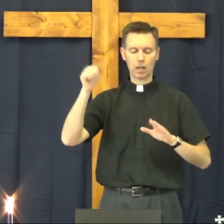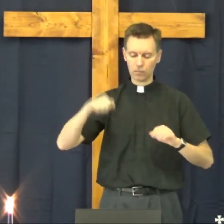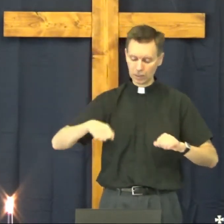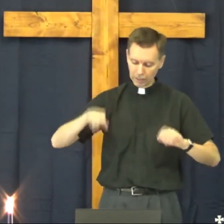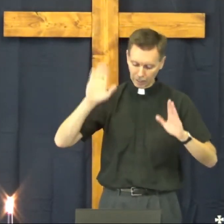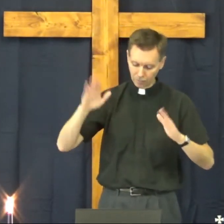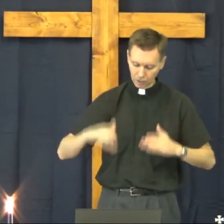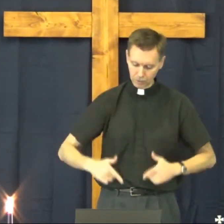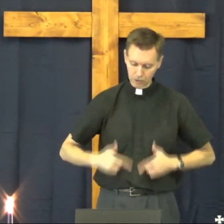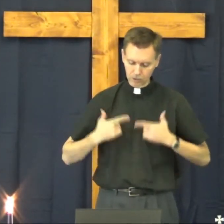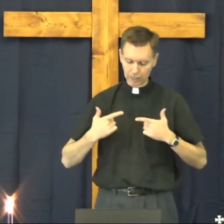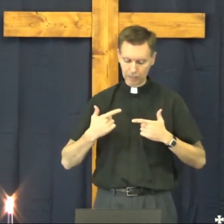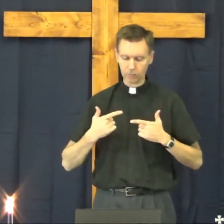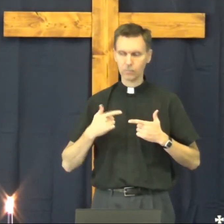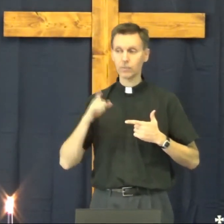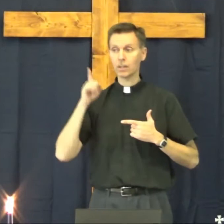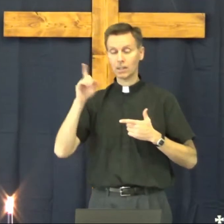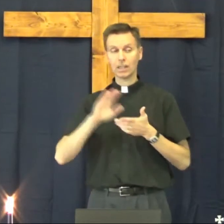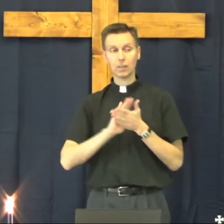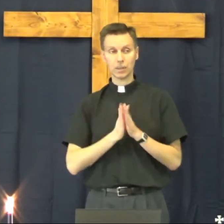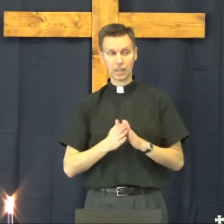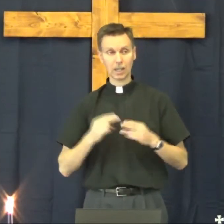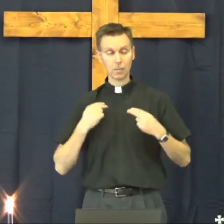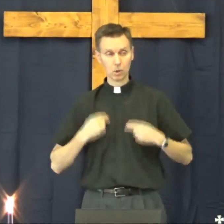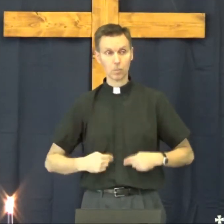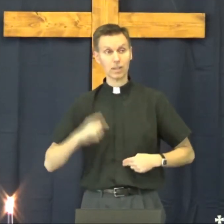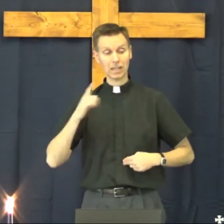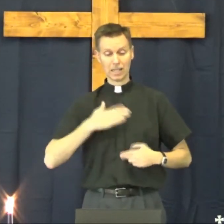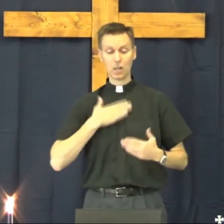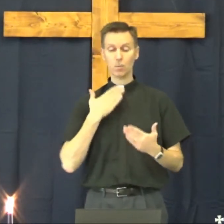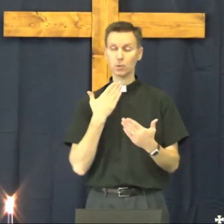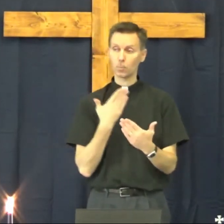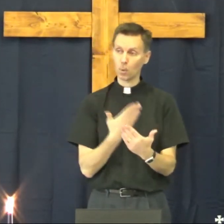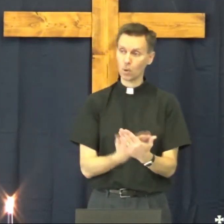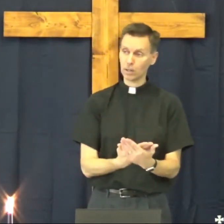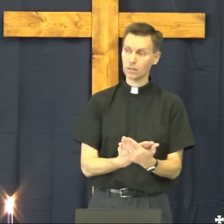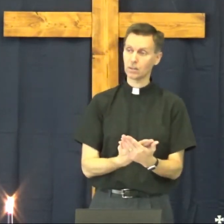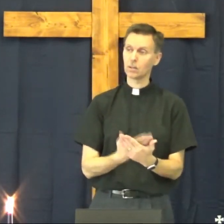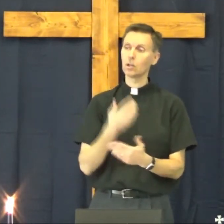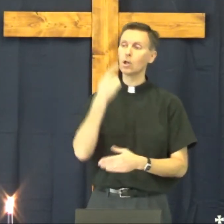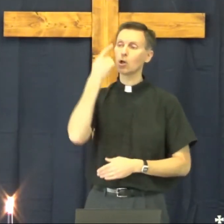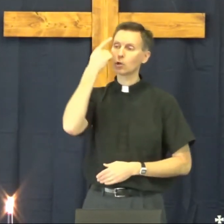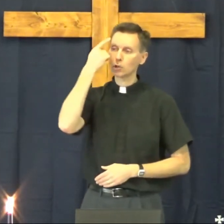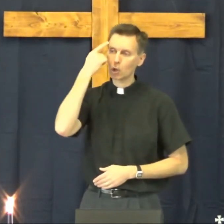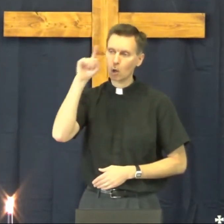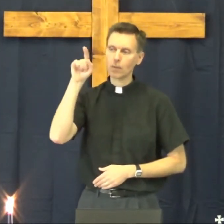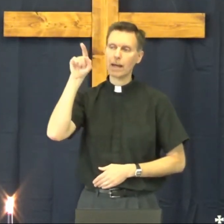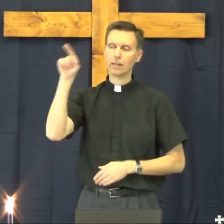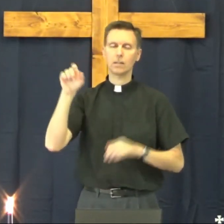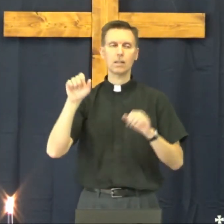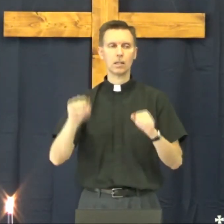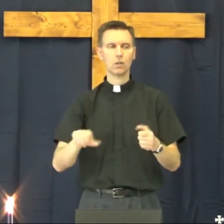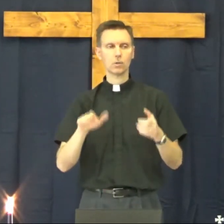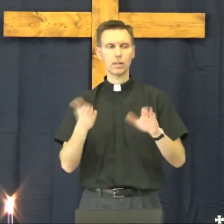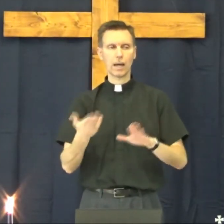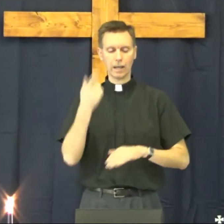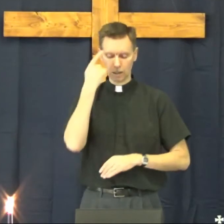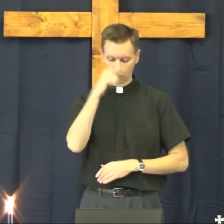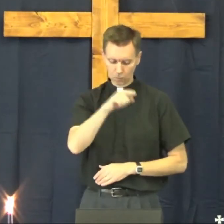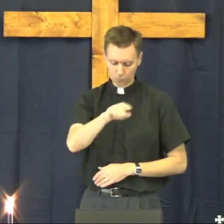He gave up his life. He became human. He was born so that he could die for